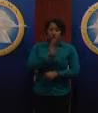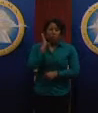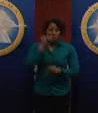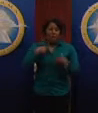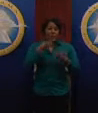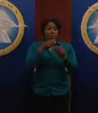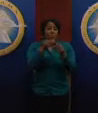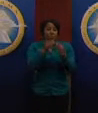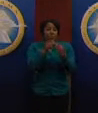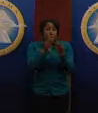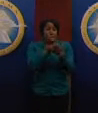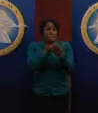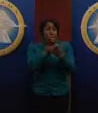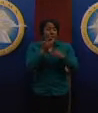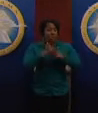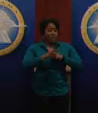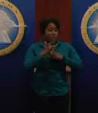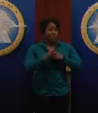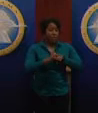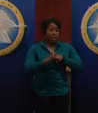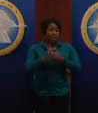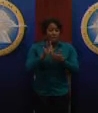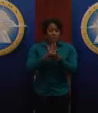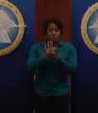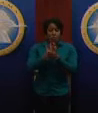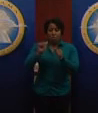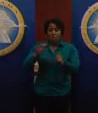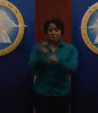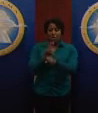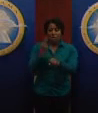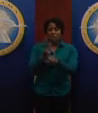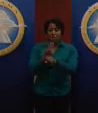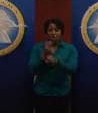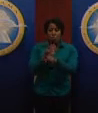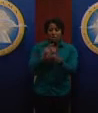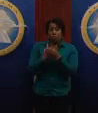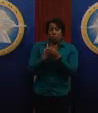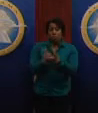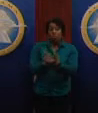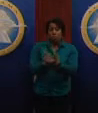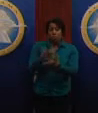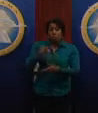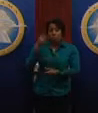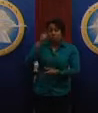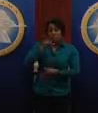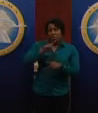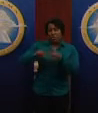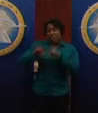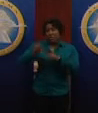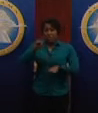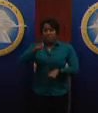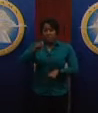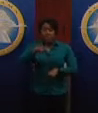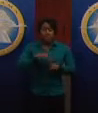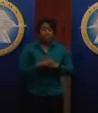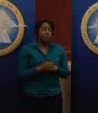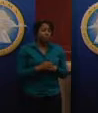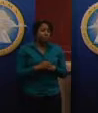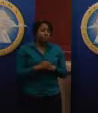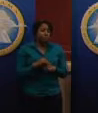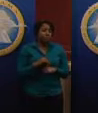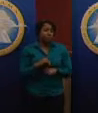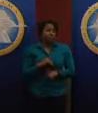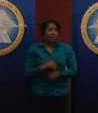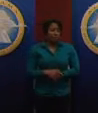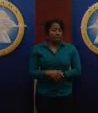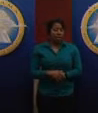coming forth that they will be able to use to offset some of their needs for this fall. So we do that at the Department of